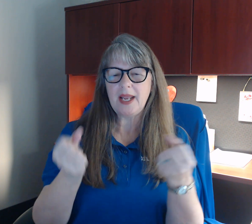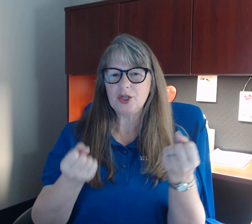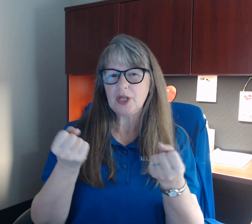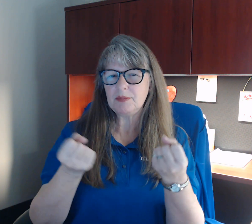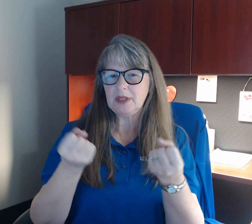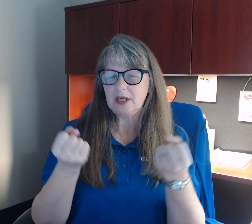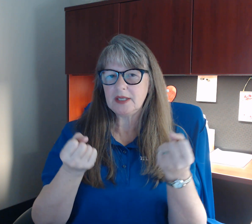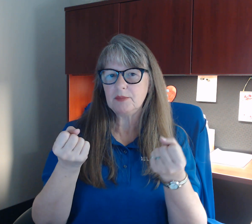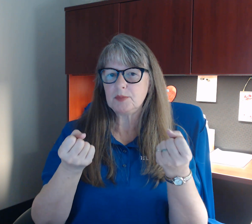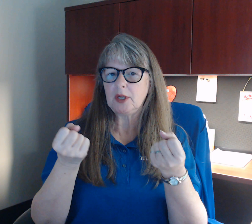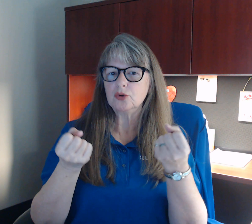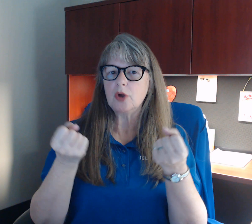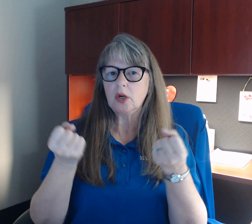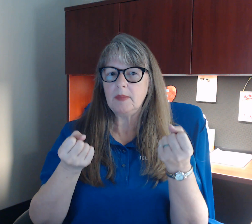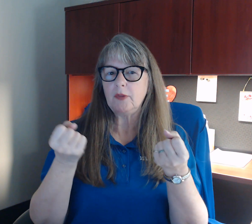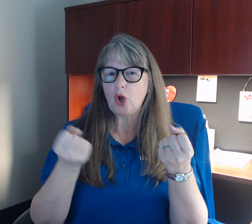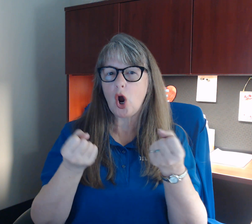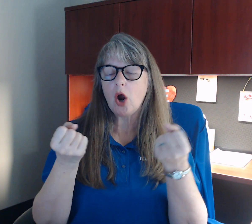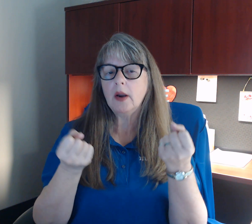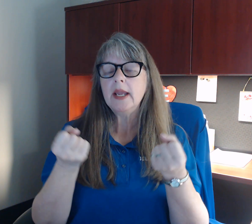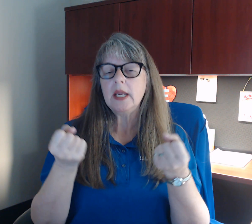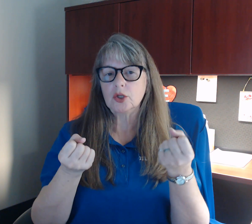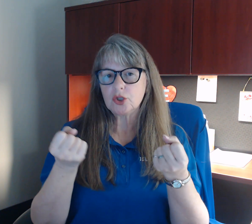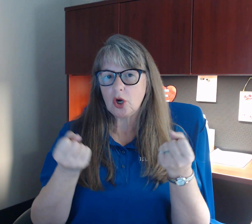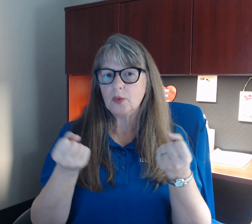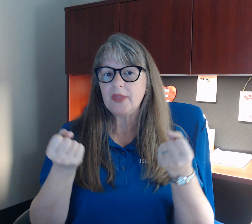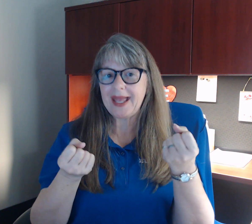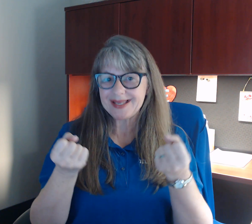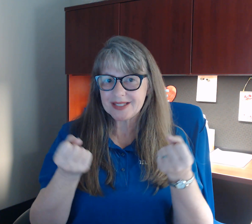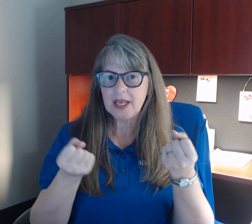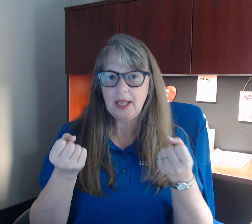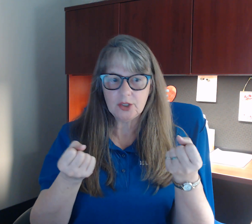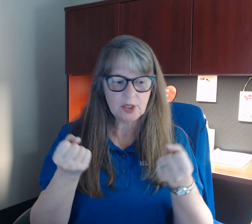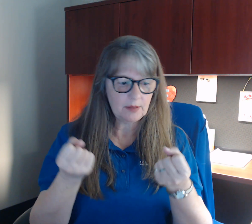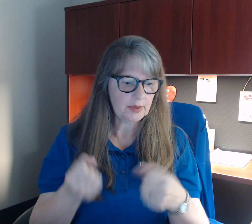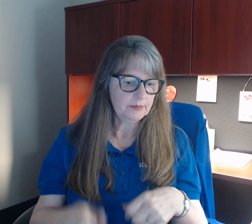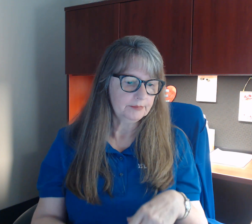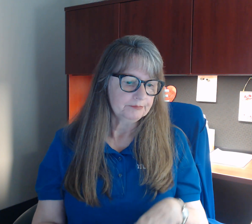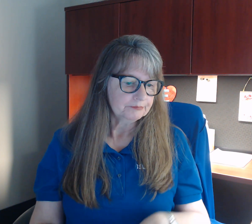shape. But a lot of times, because you're talking about the car, it'll start with S hand shape.